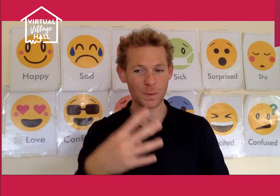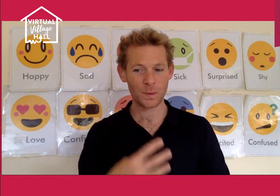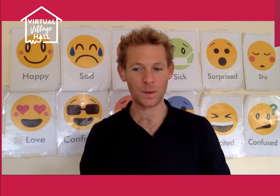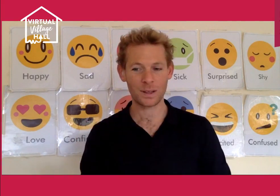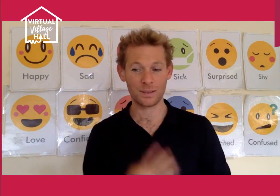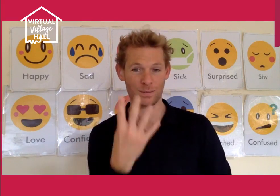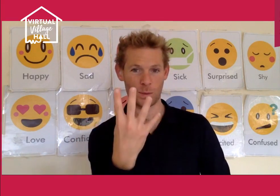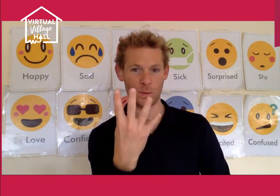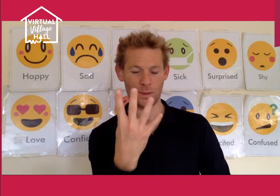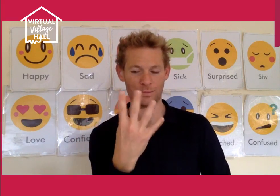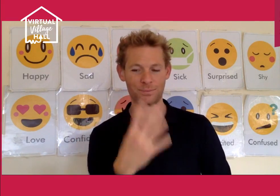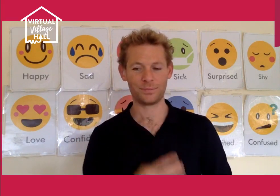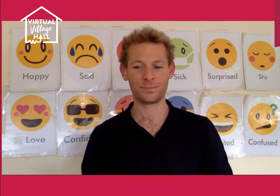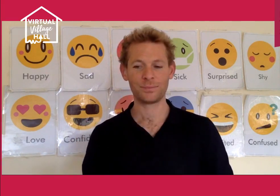Number 4,